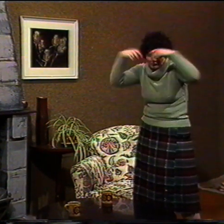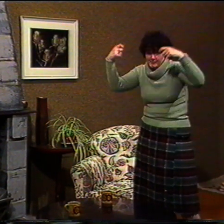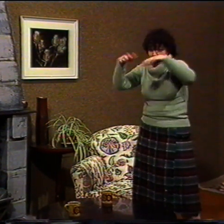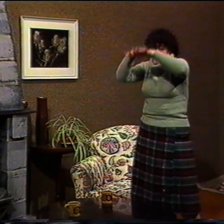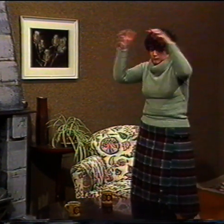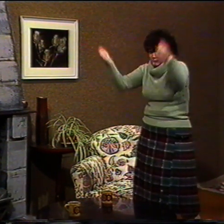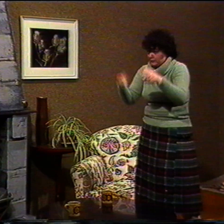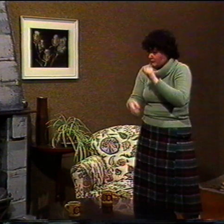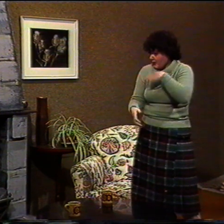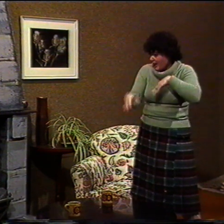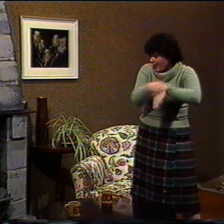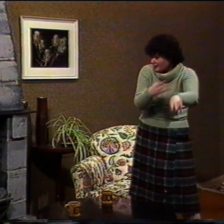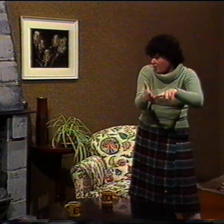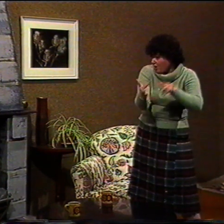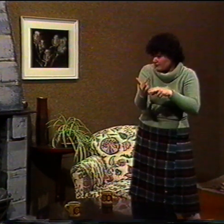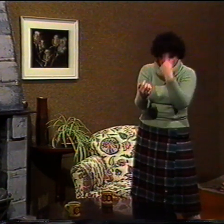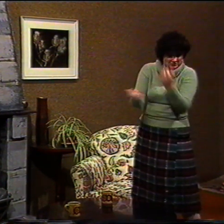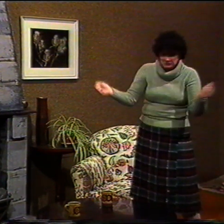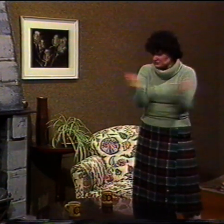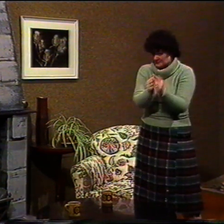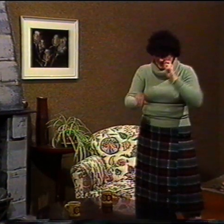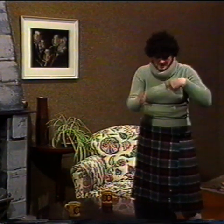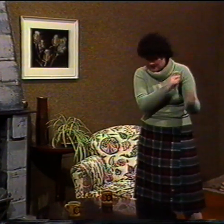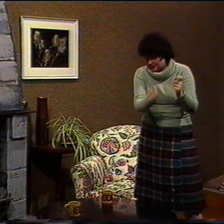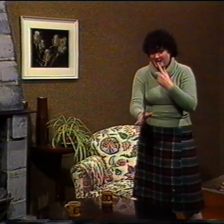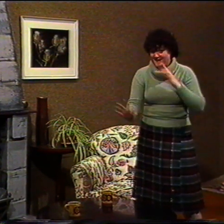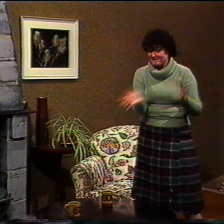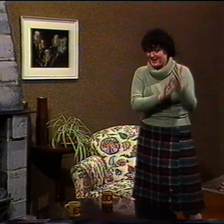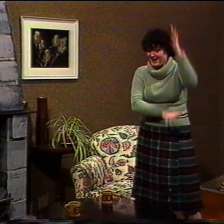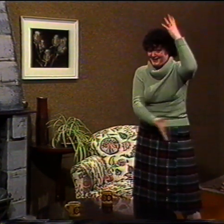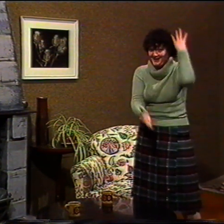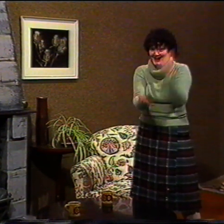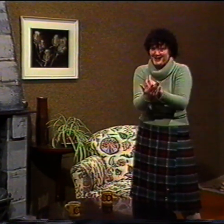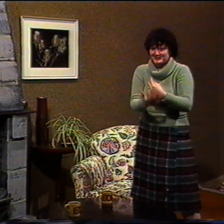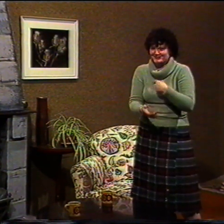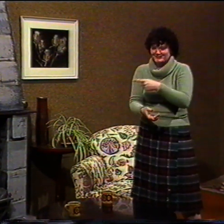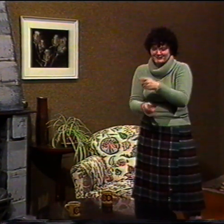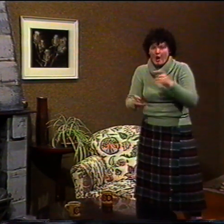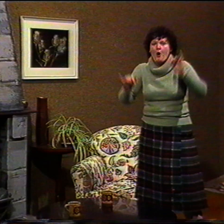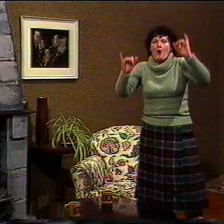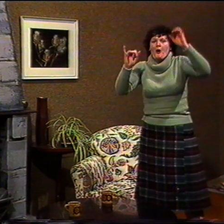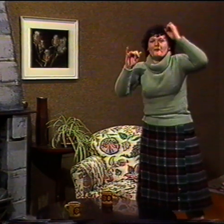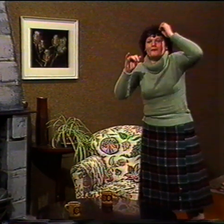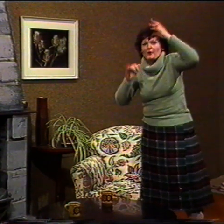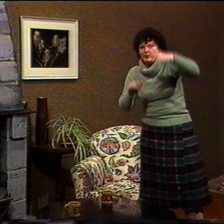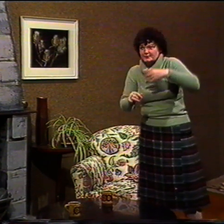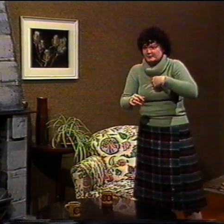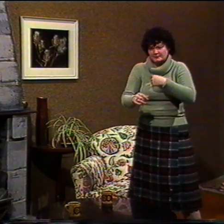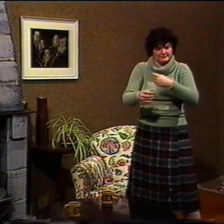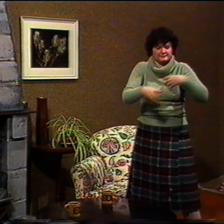"Well, it's piles in the cupboards or in the drawers." I said, "You keep them in the oven, you idiot. If I'd lit the oven, they could have been burned." "Oh, I've forgotten," he